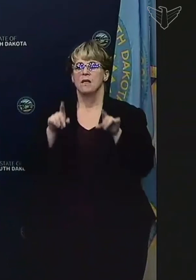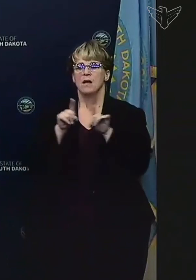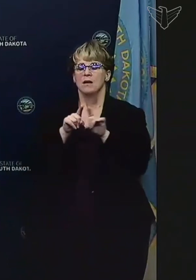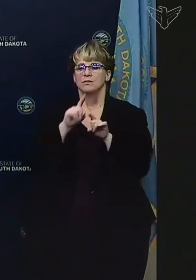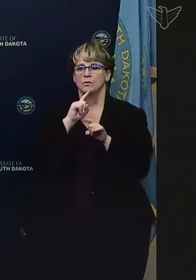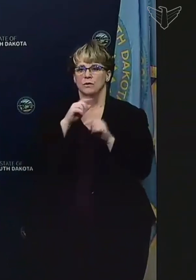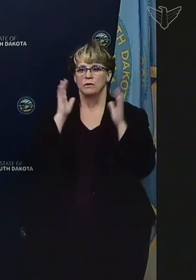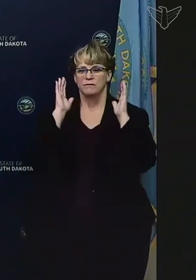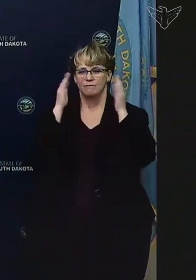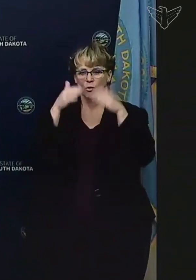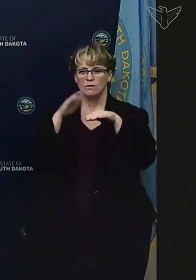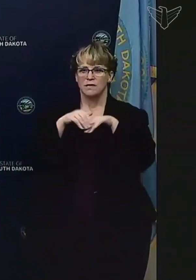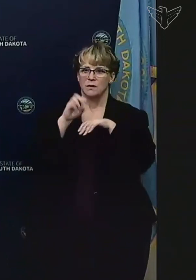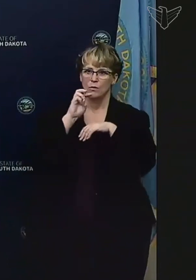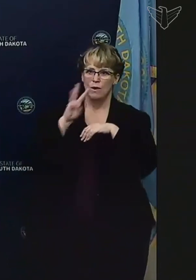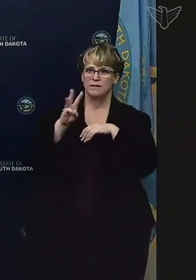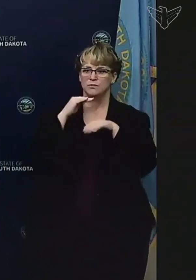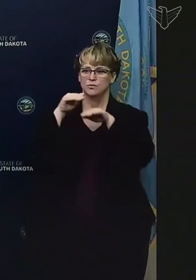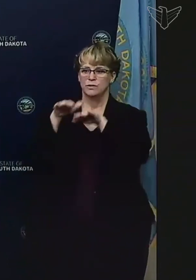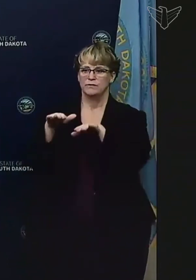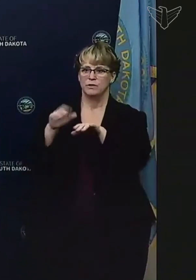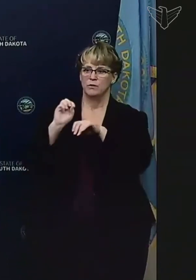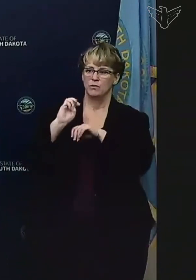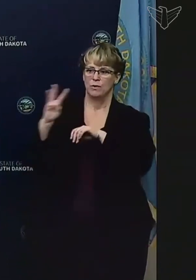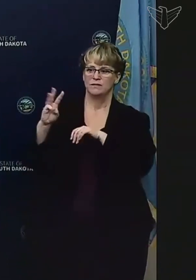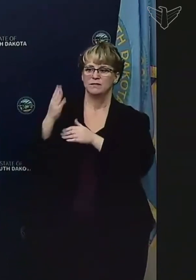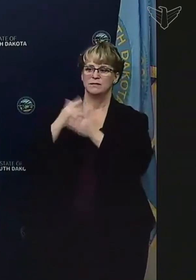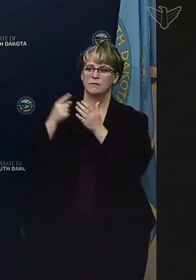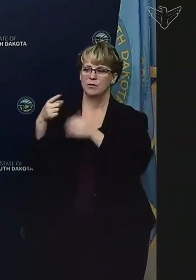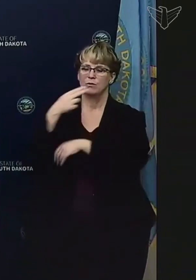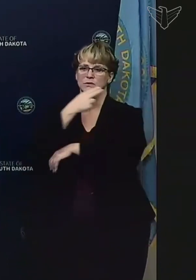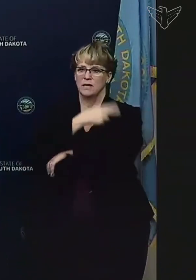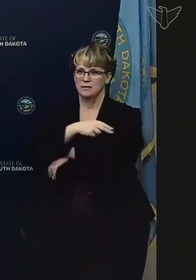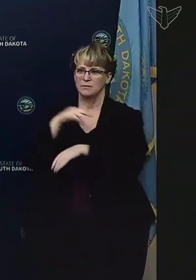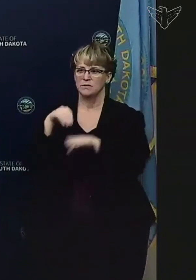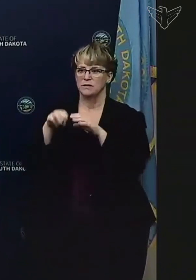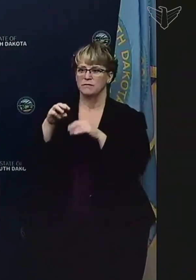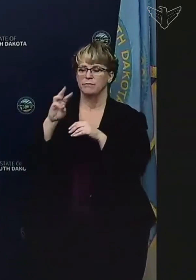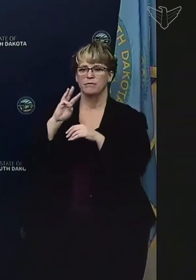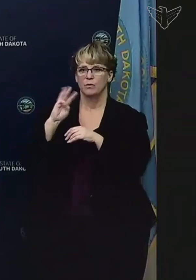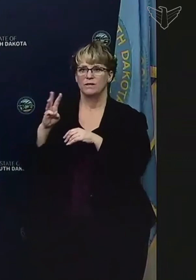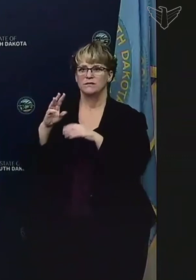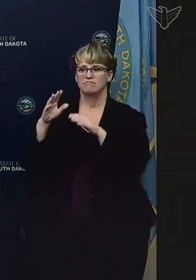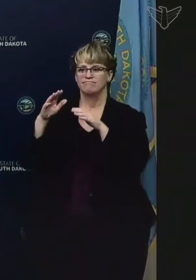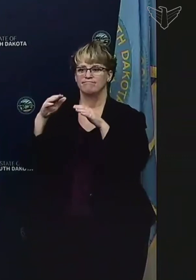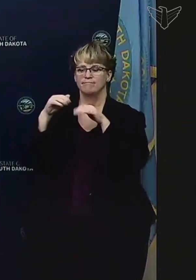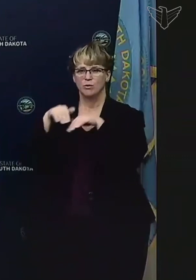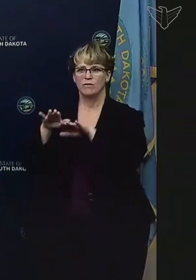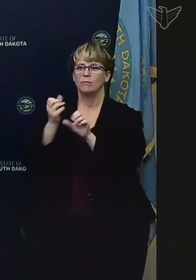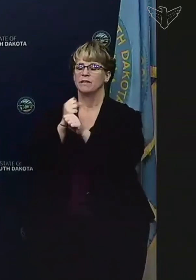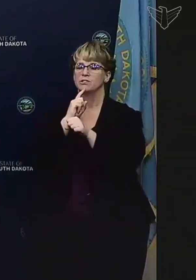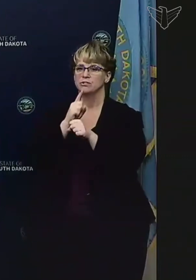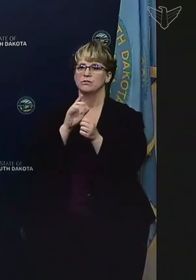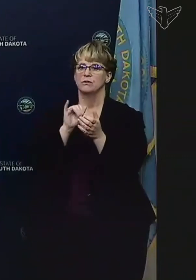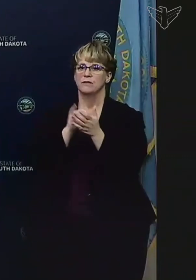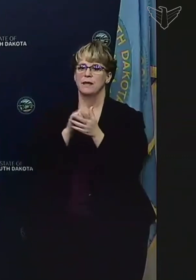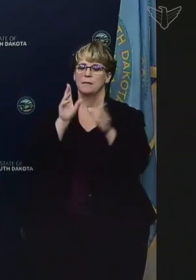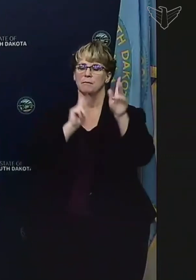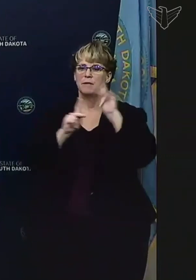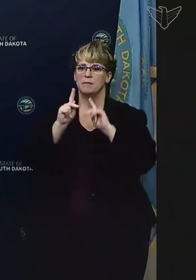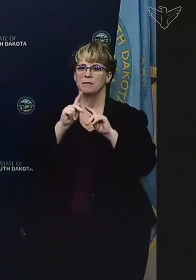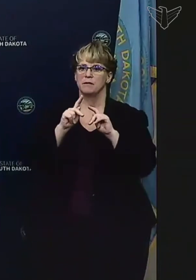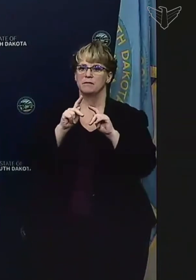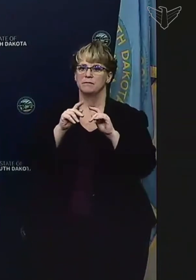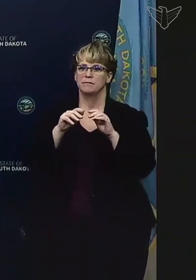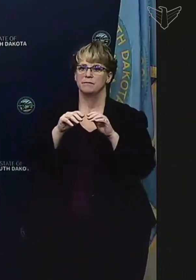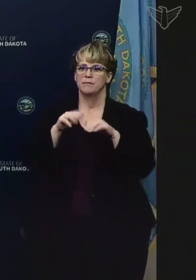really look at West River and some of the independent hospitals in our West River locations to ensure that folks across